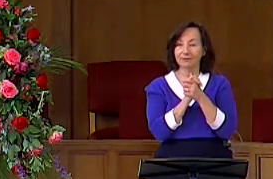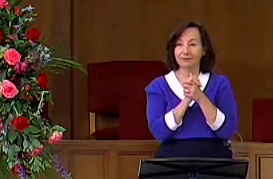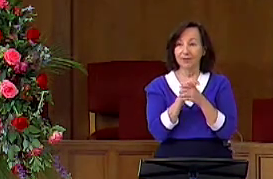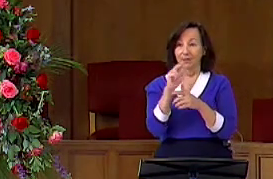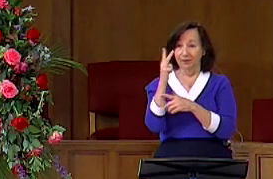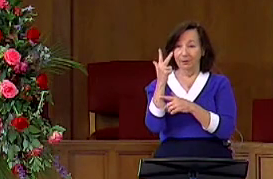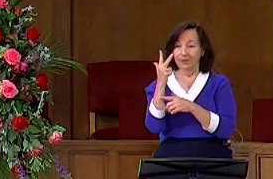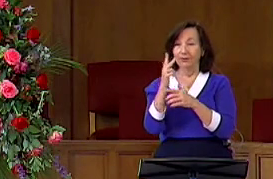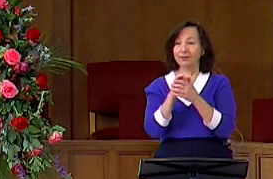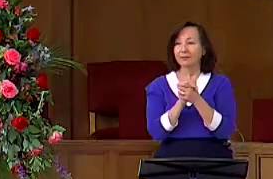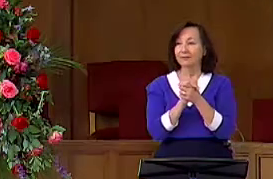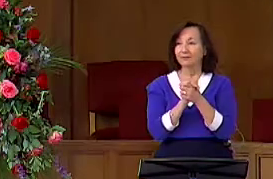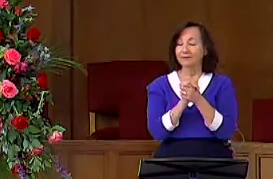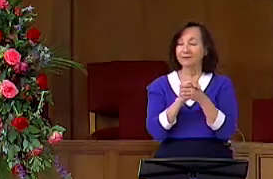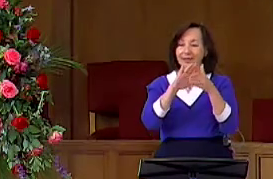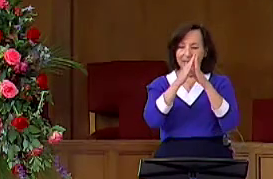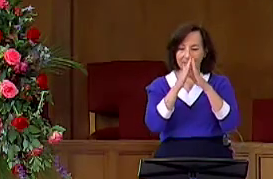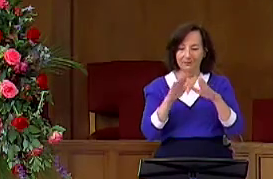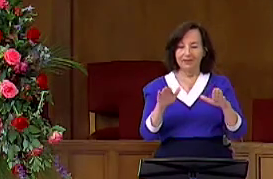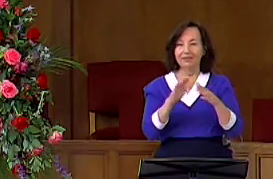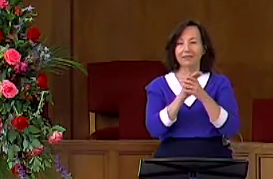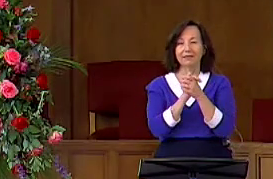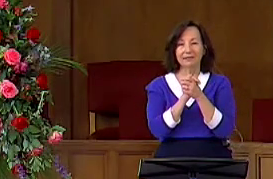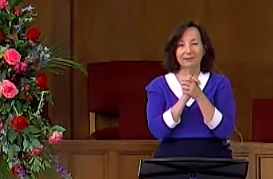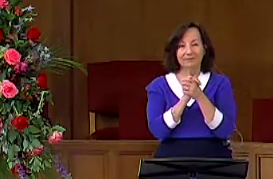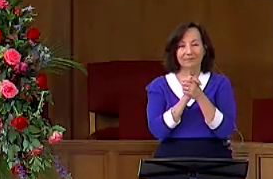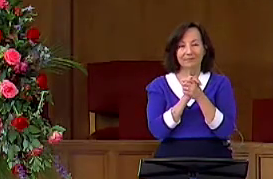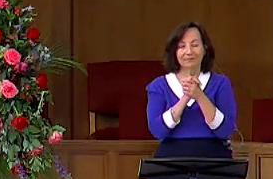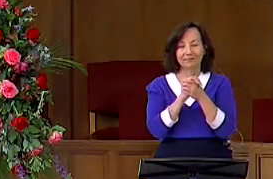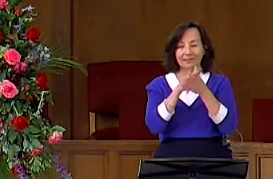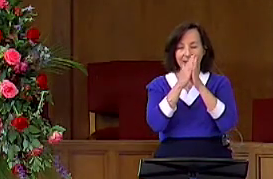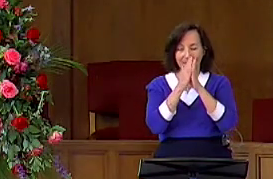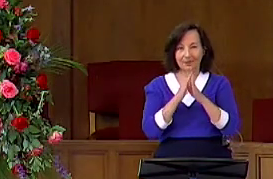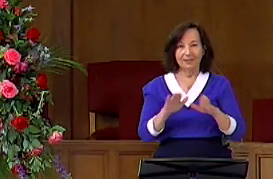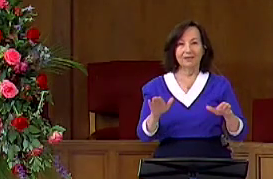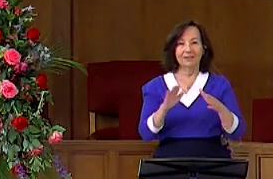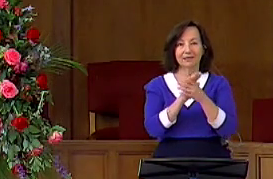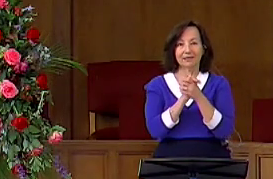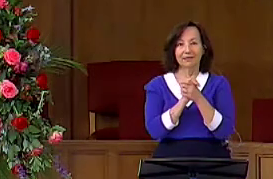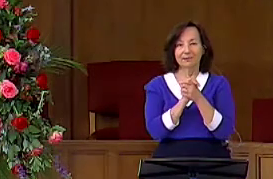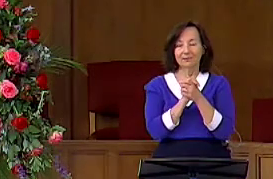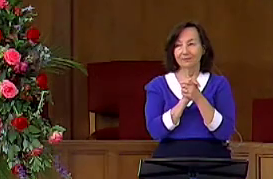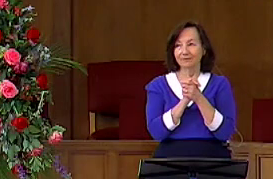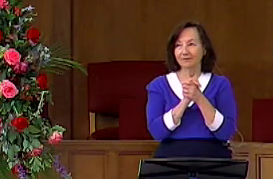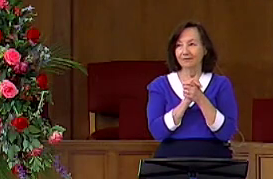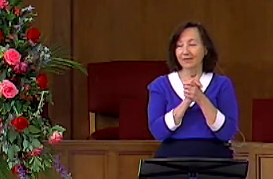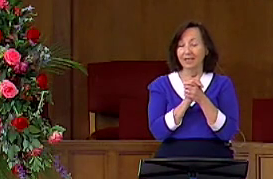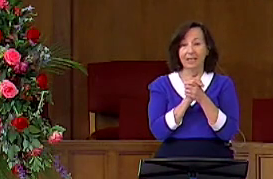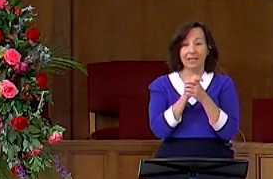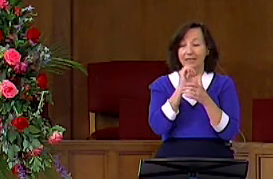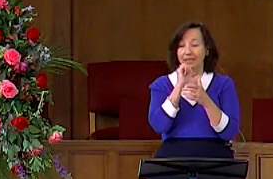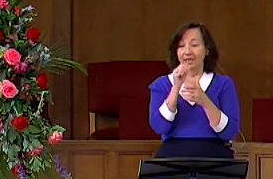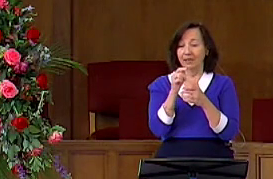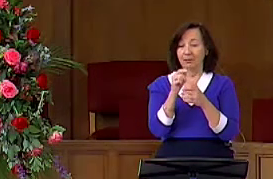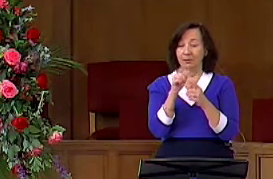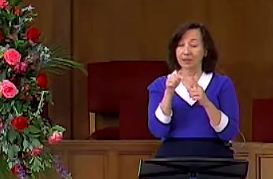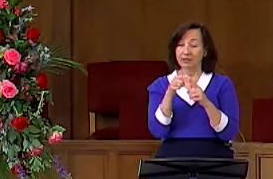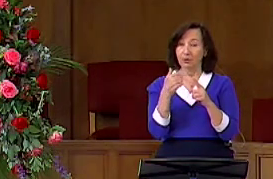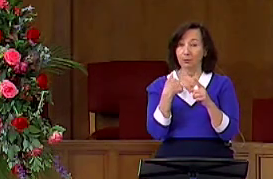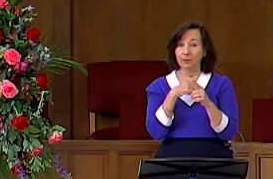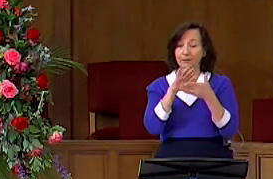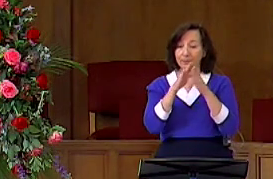Third, he blessed it. He blessed it. It's not when we bless something, but